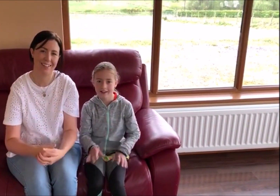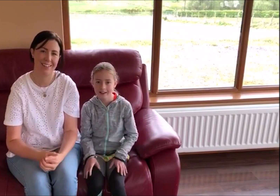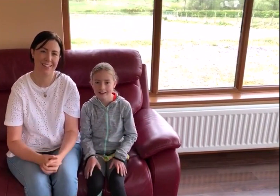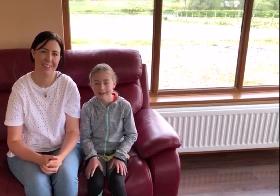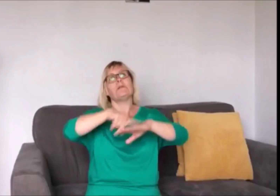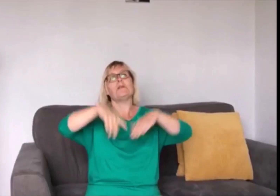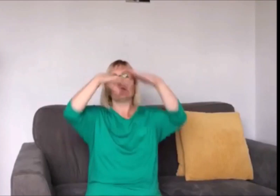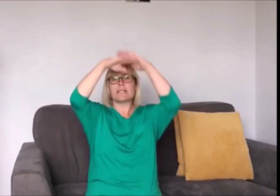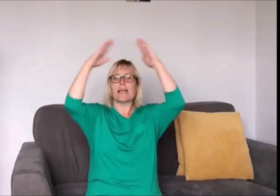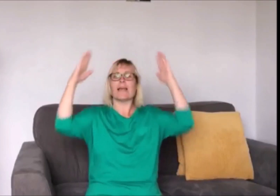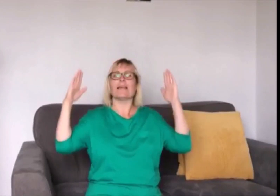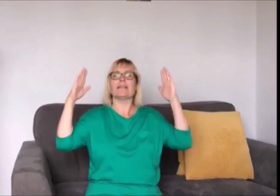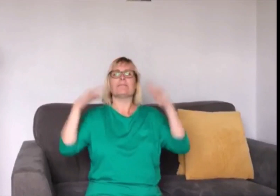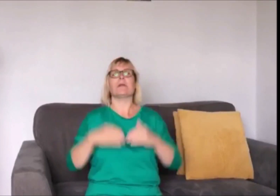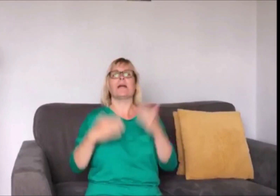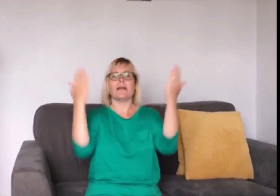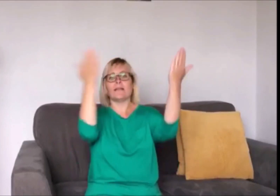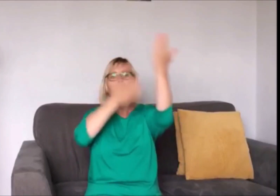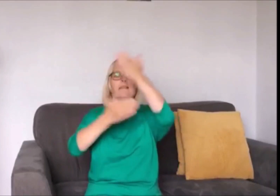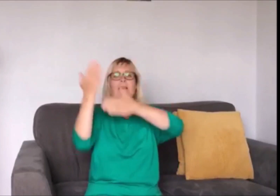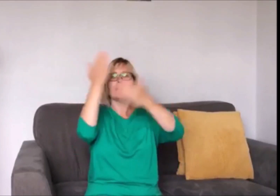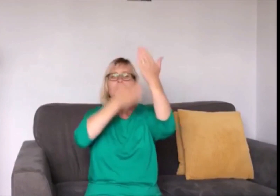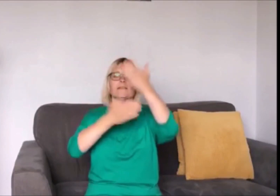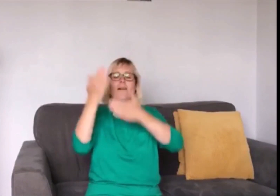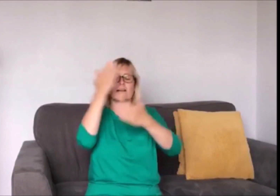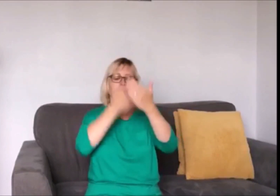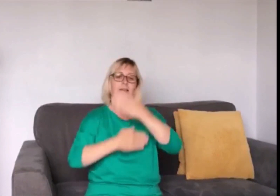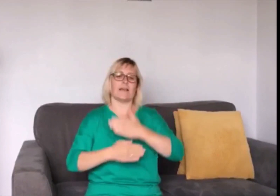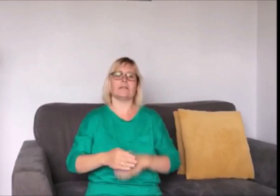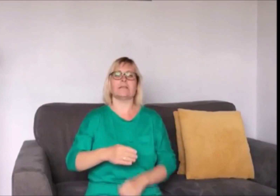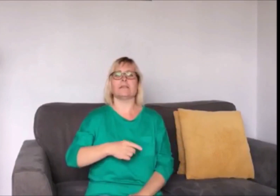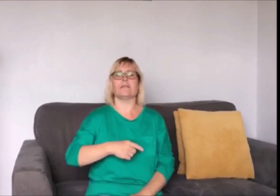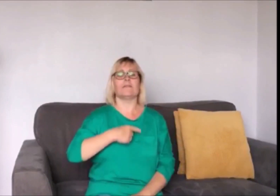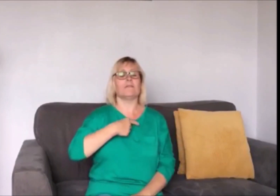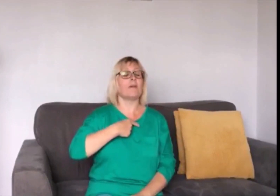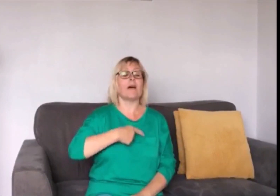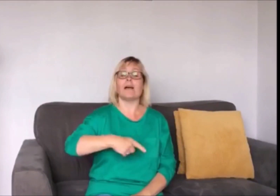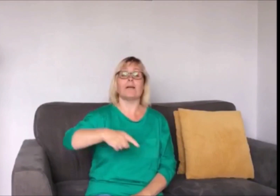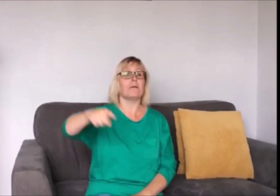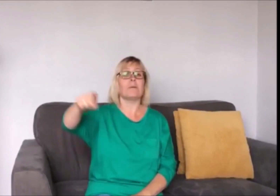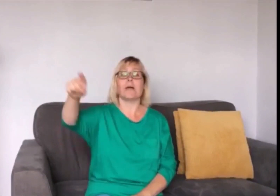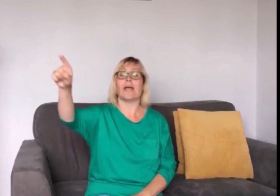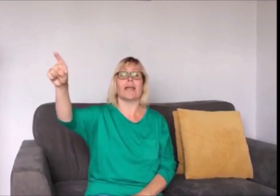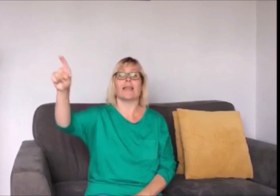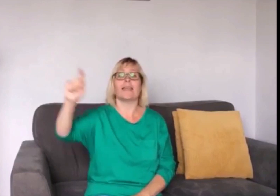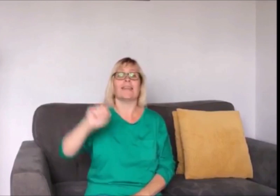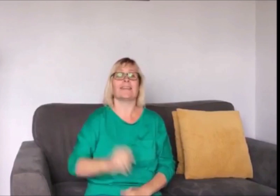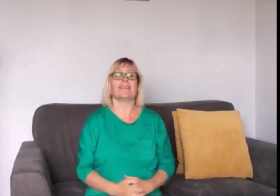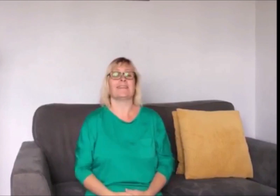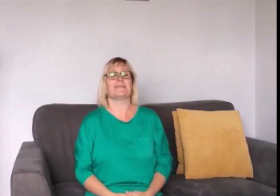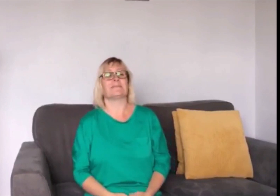till the blue skies drive the dark clouds far away.